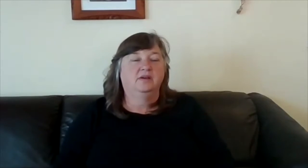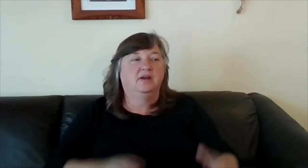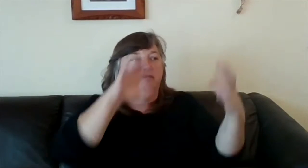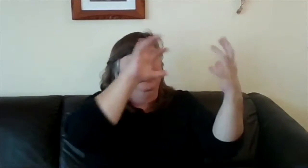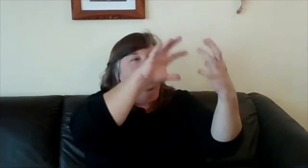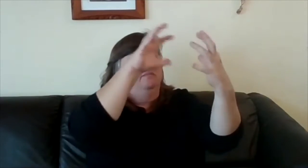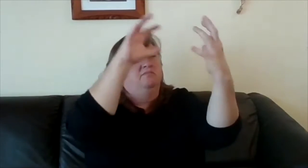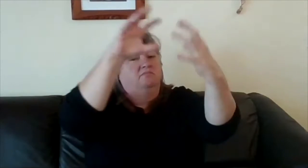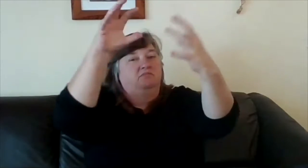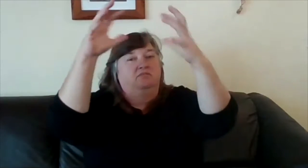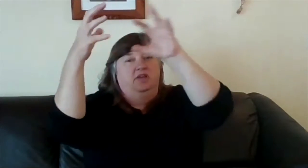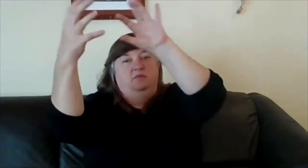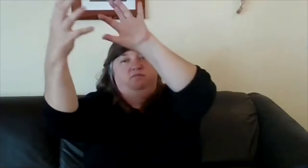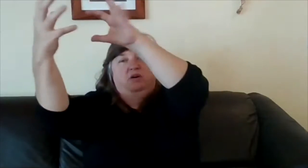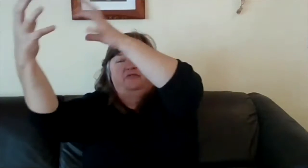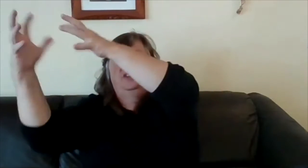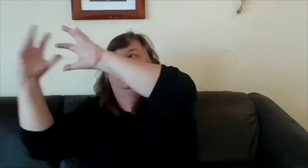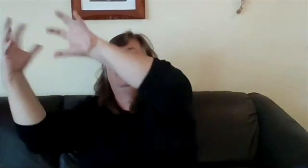Kind of make them like puffy things.